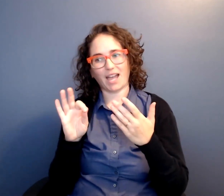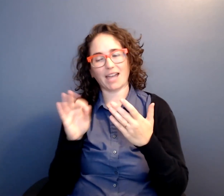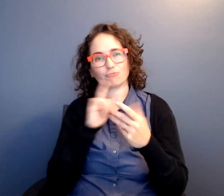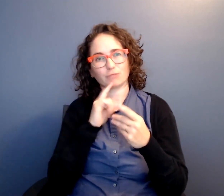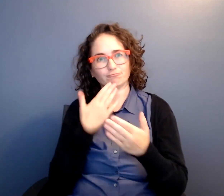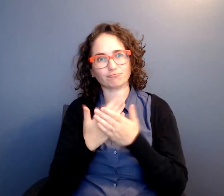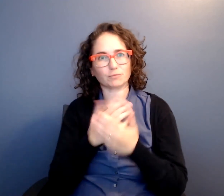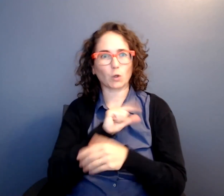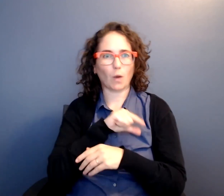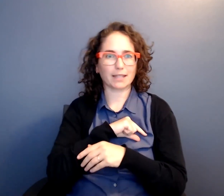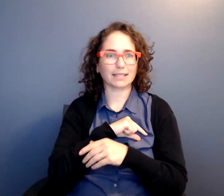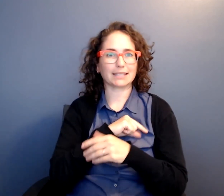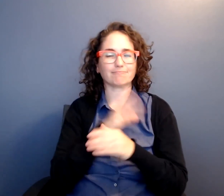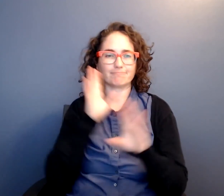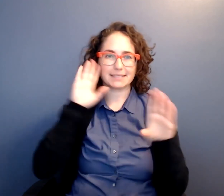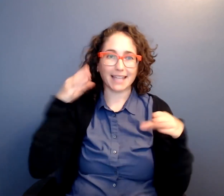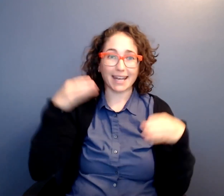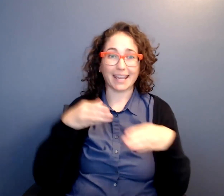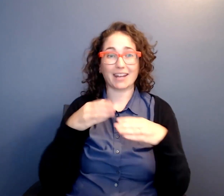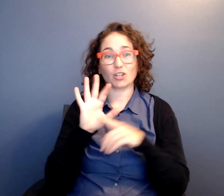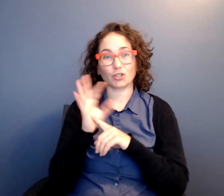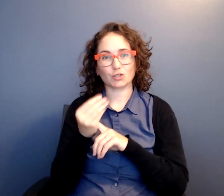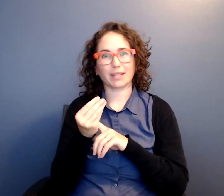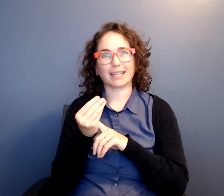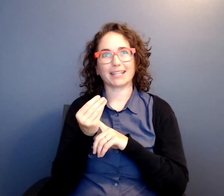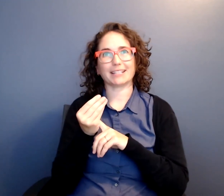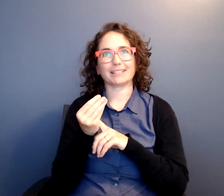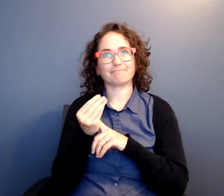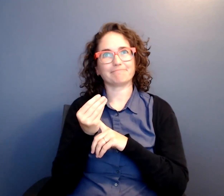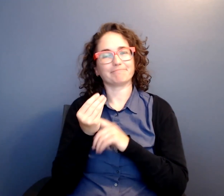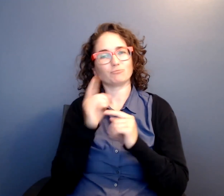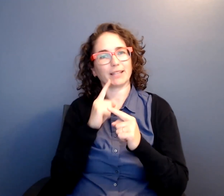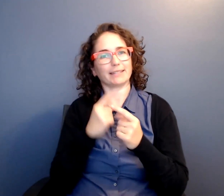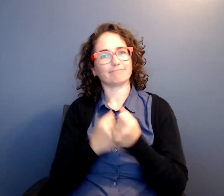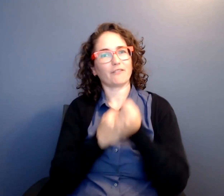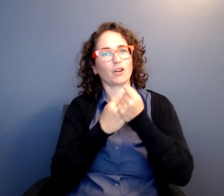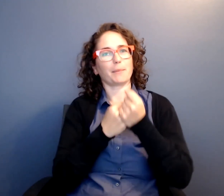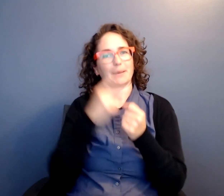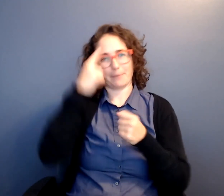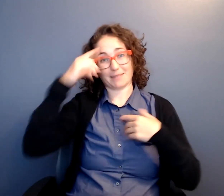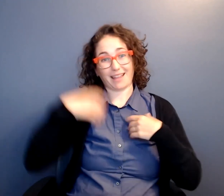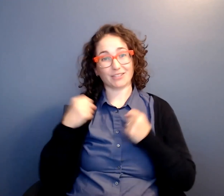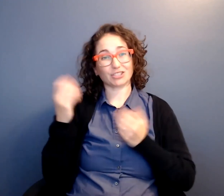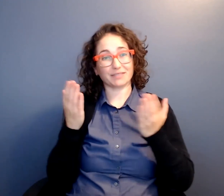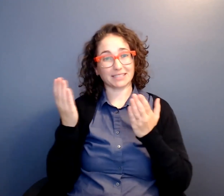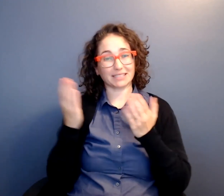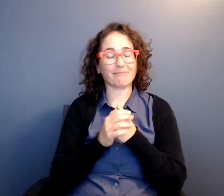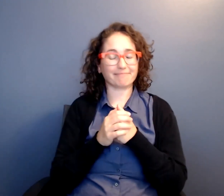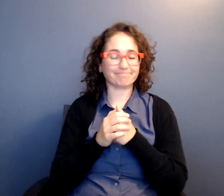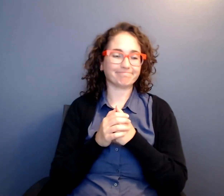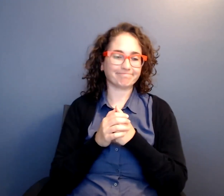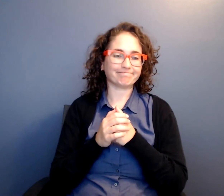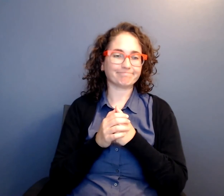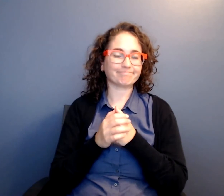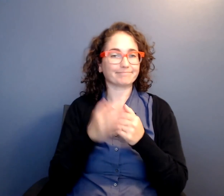quality, dedicated, culturally, rich and affirming mental health services. And that's in the